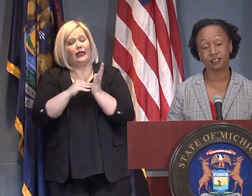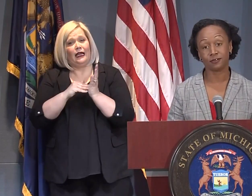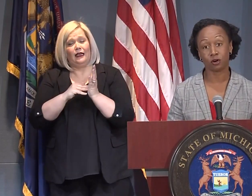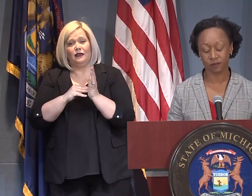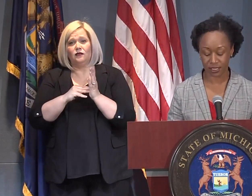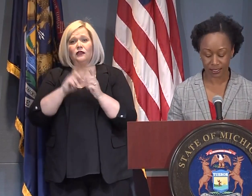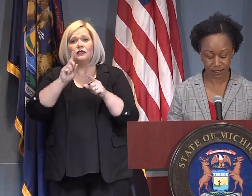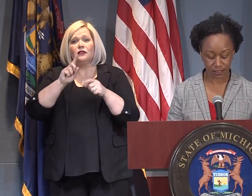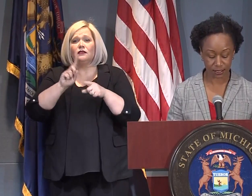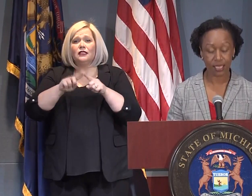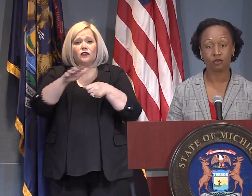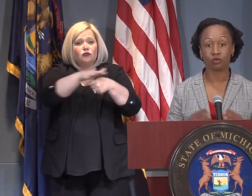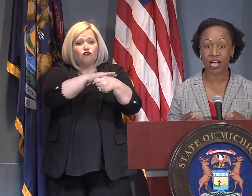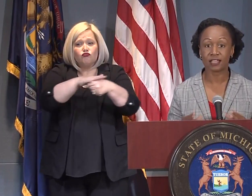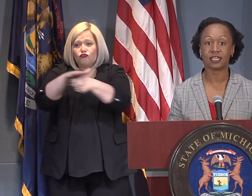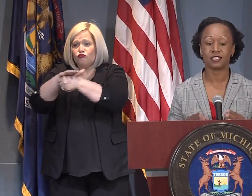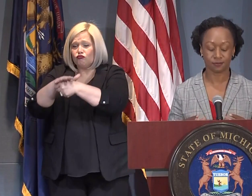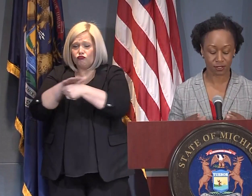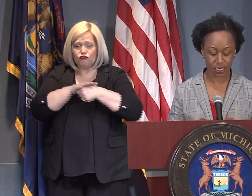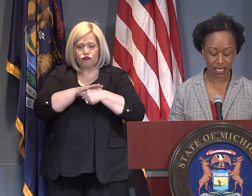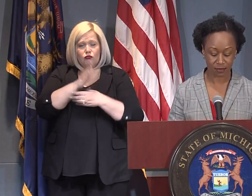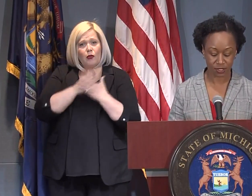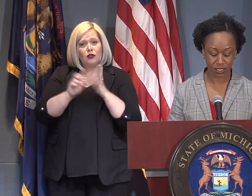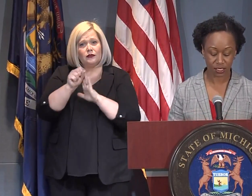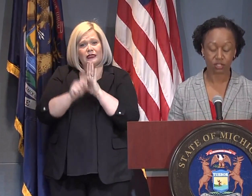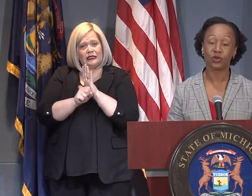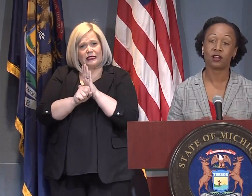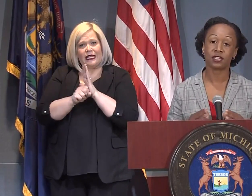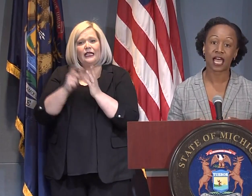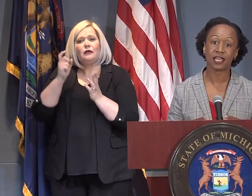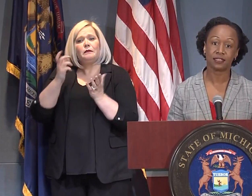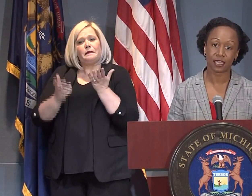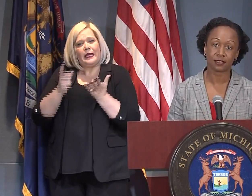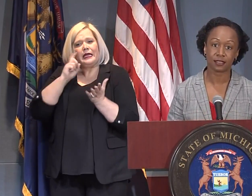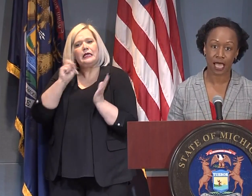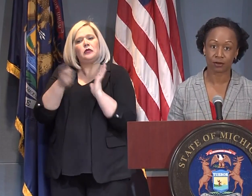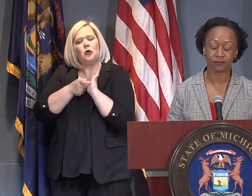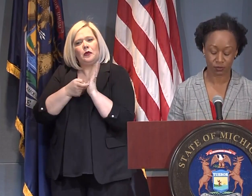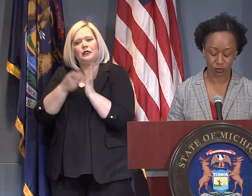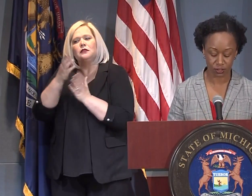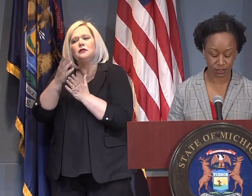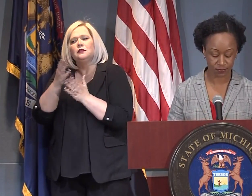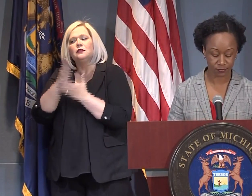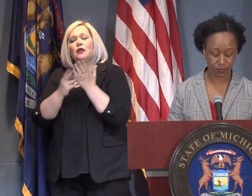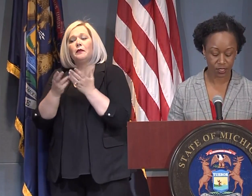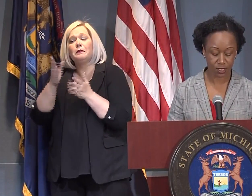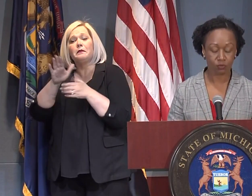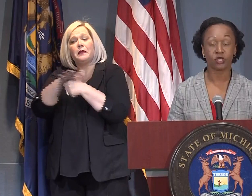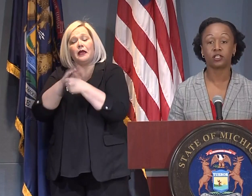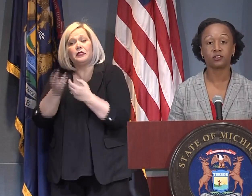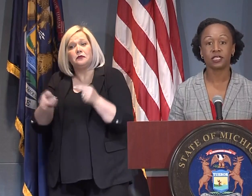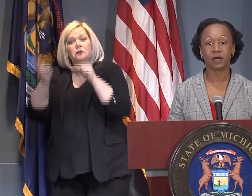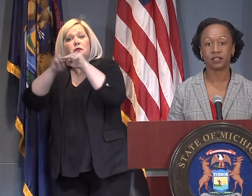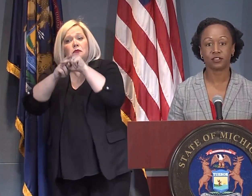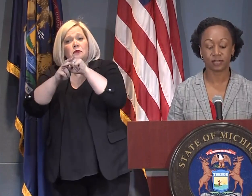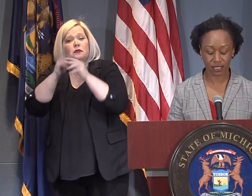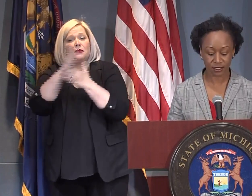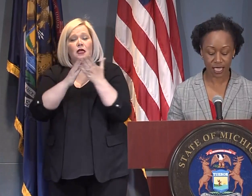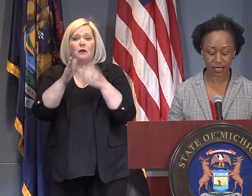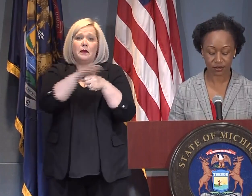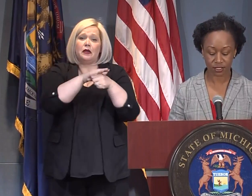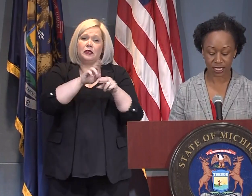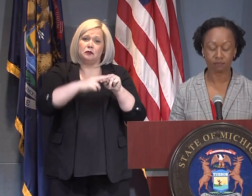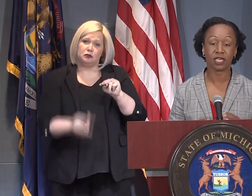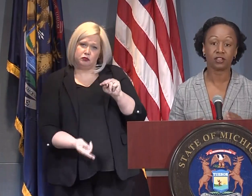see cases of COVID-19 rise at different times. So we are not yet out of the woods. We're closely monitoring